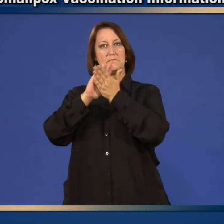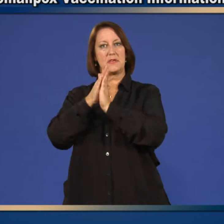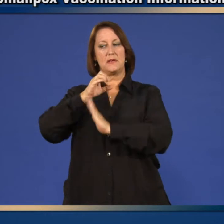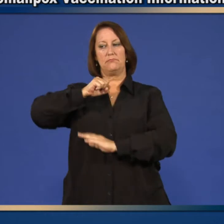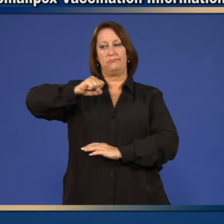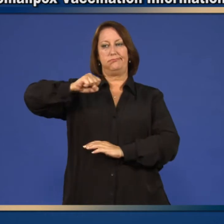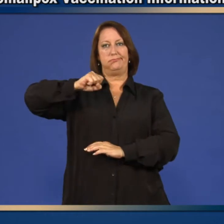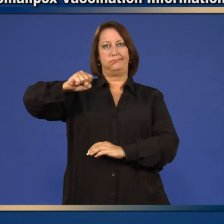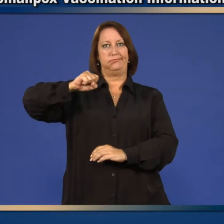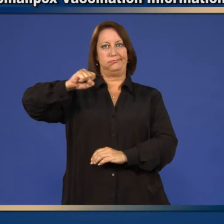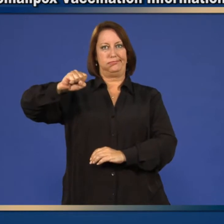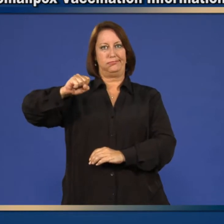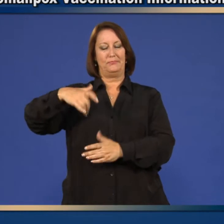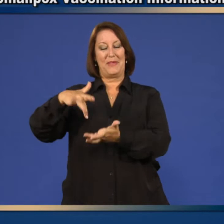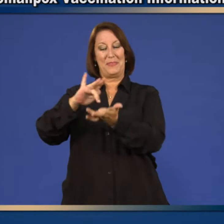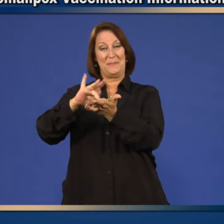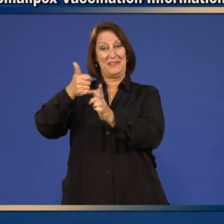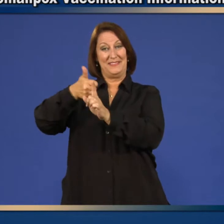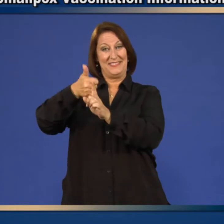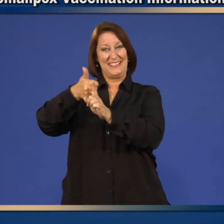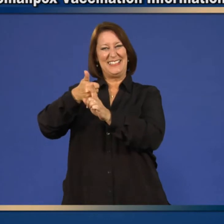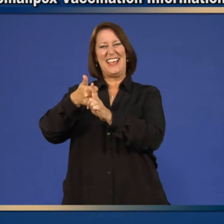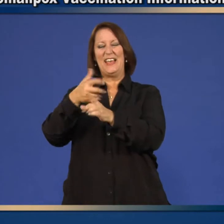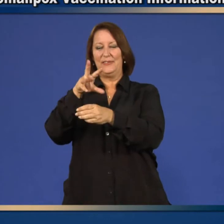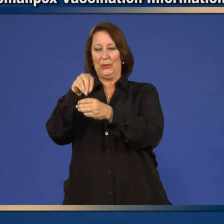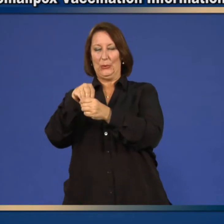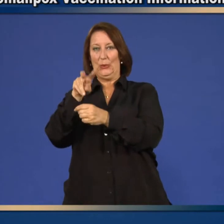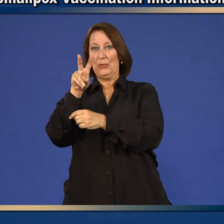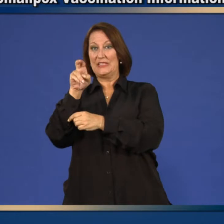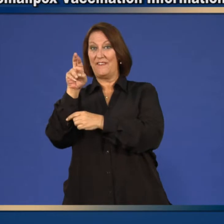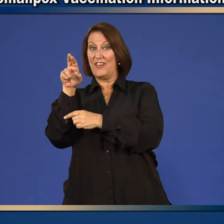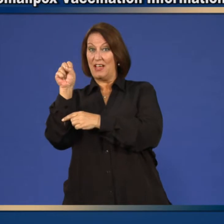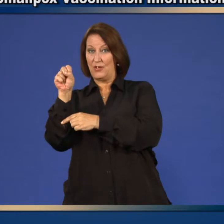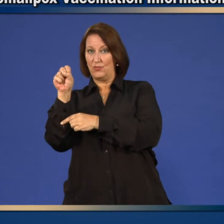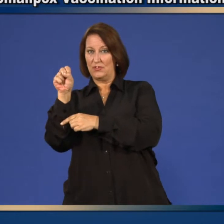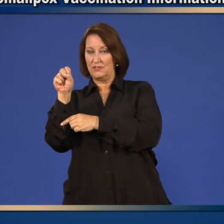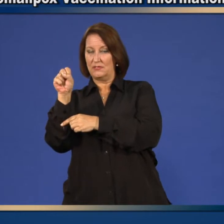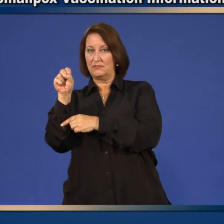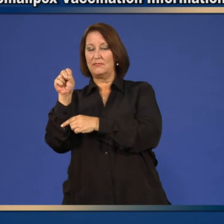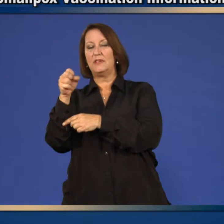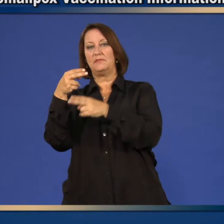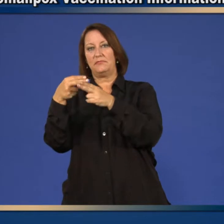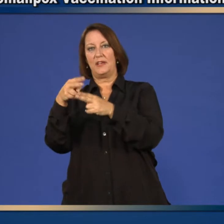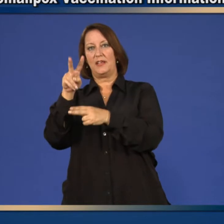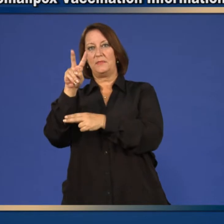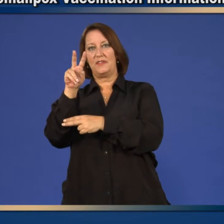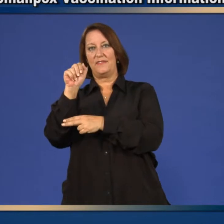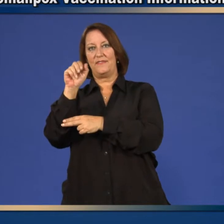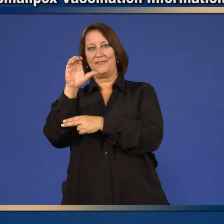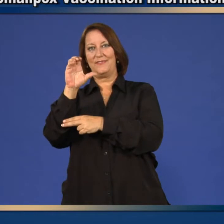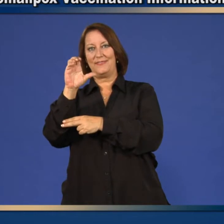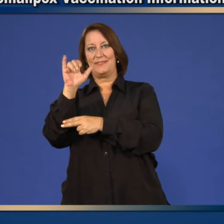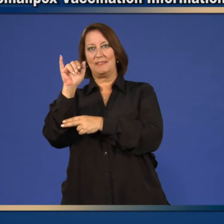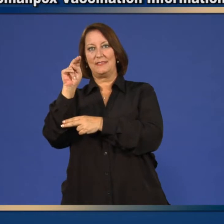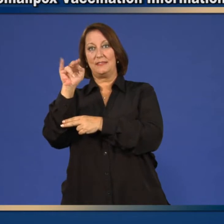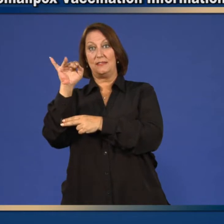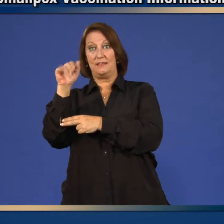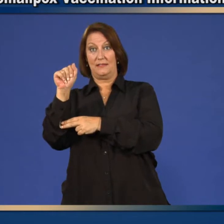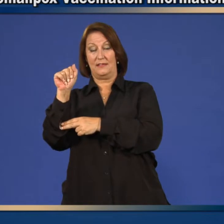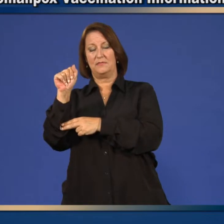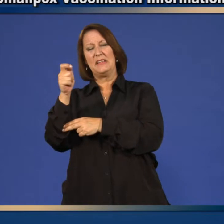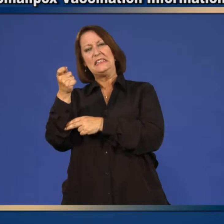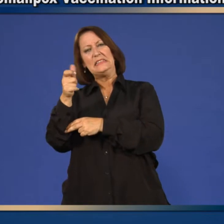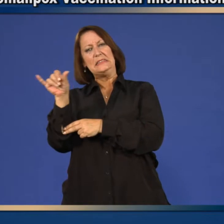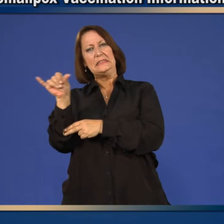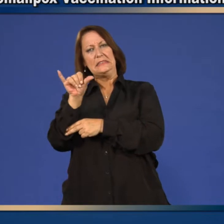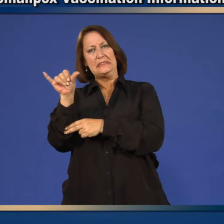from a virus called vaccinia, which is a pox-type virus related to smallpox.